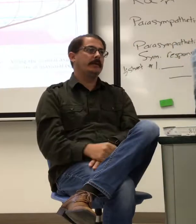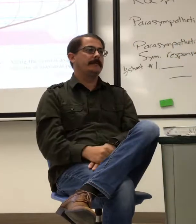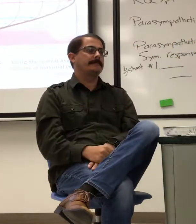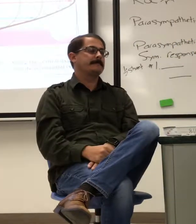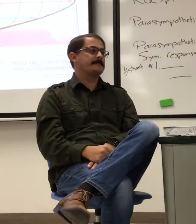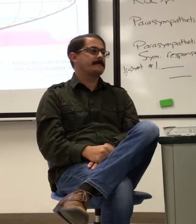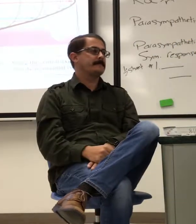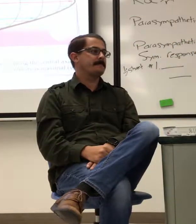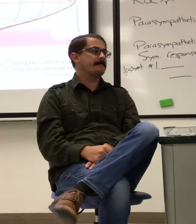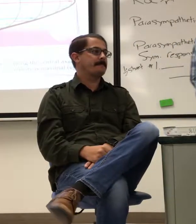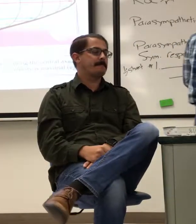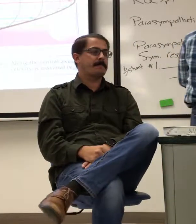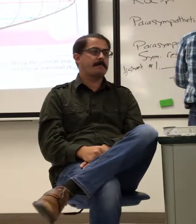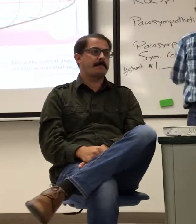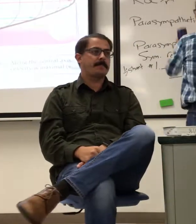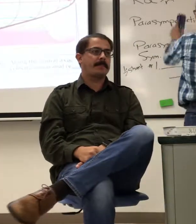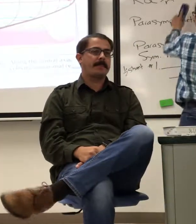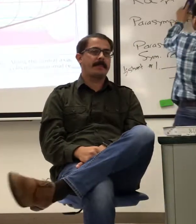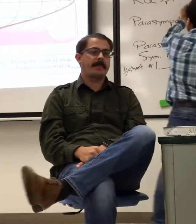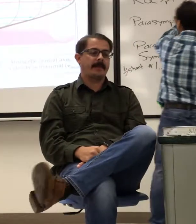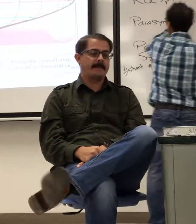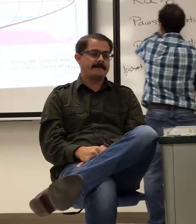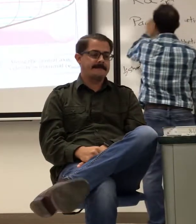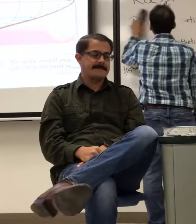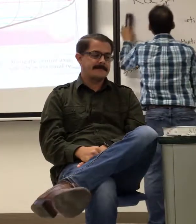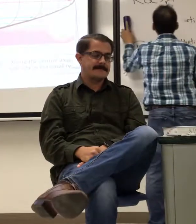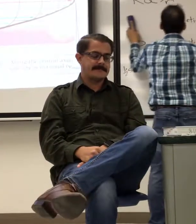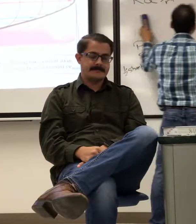So what do we understand about this?